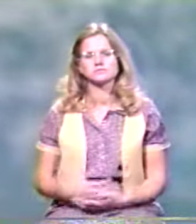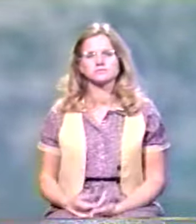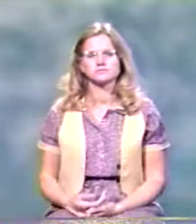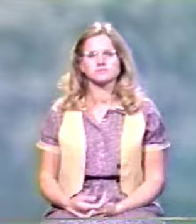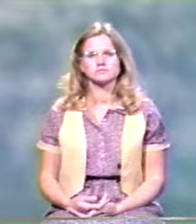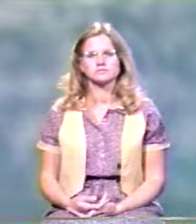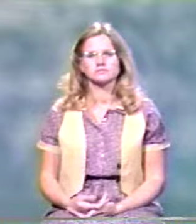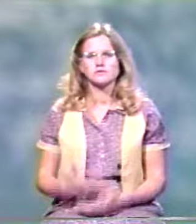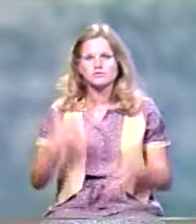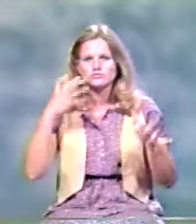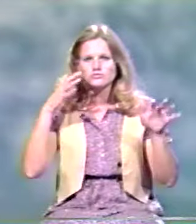Rain.